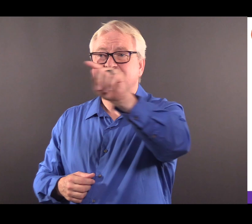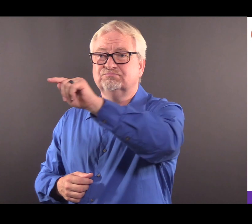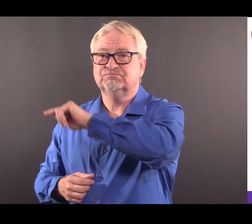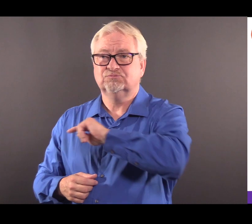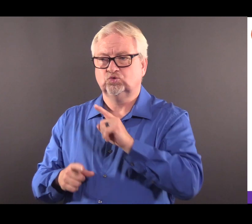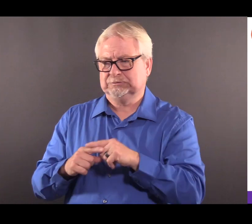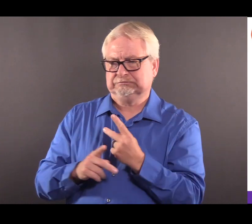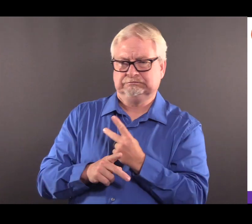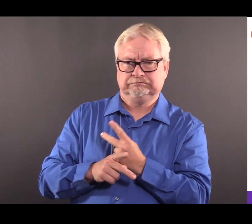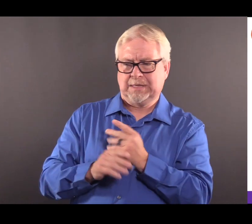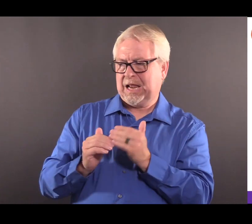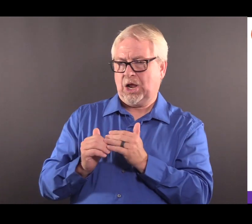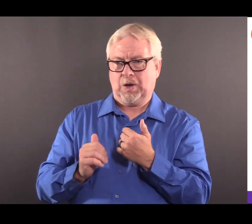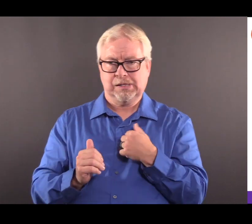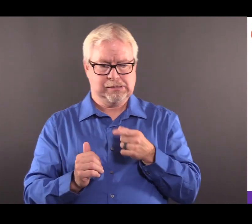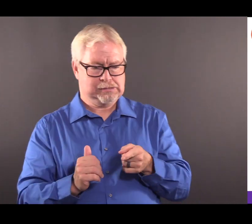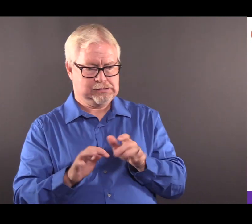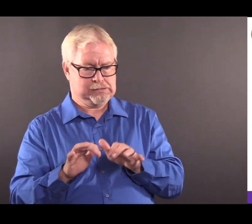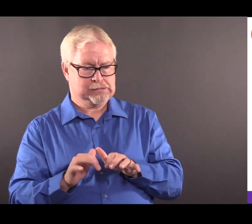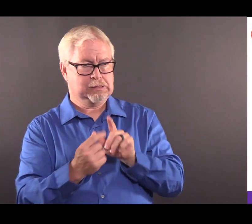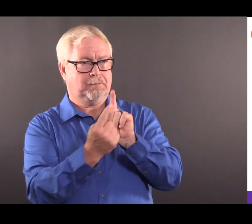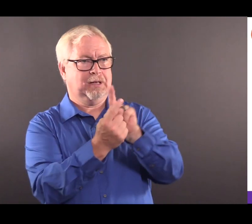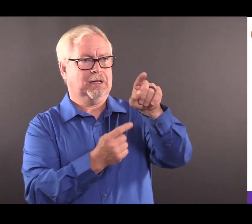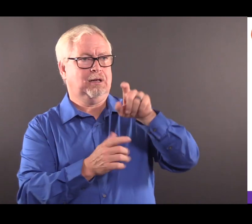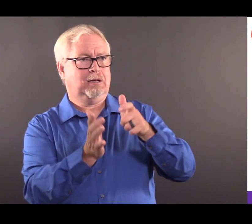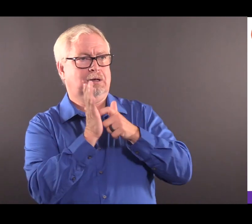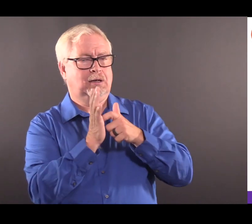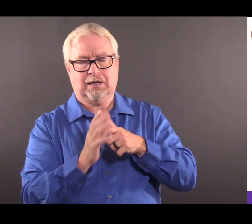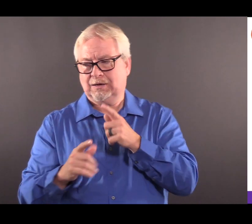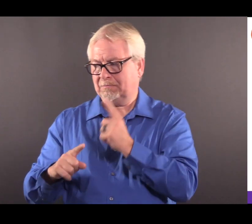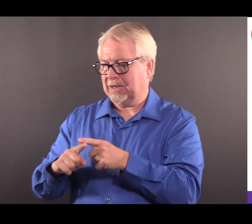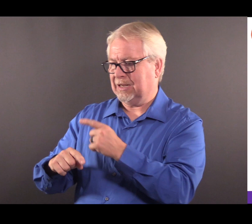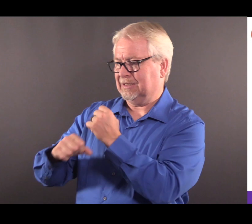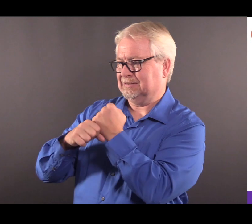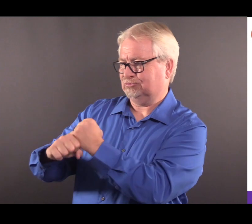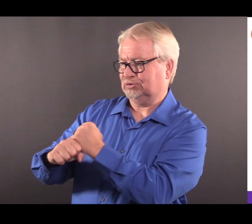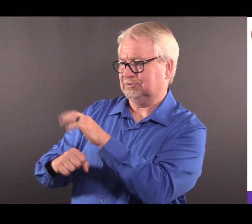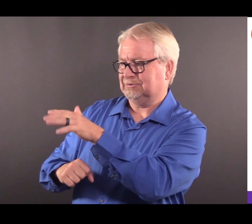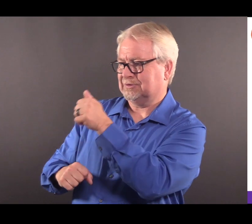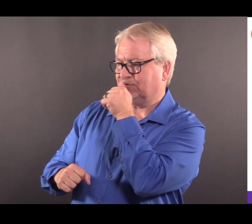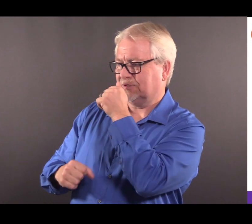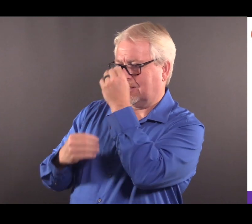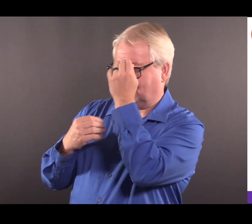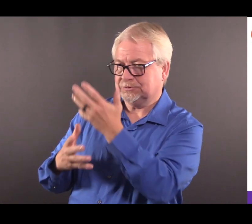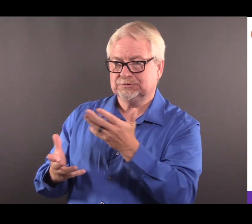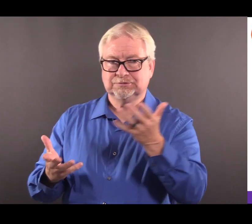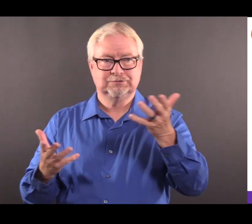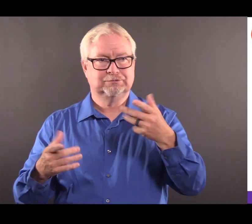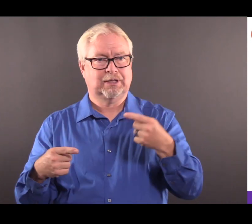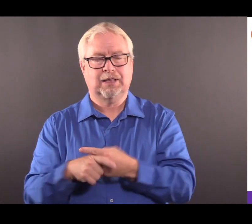many VSPs to reconcile the HUD requirements with their overall service